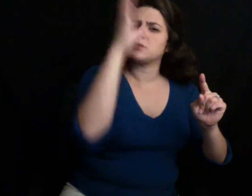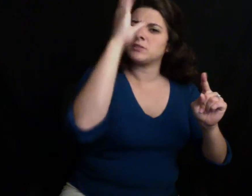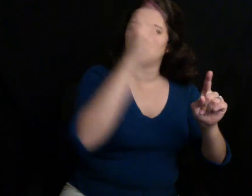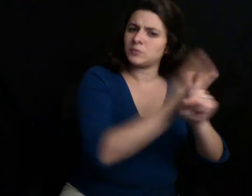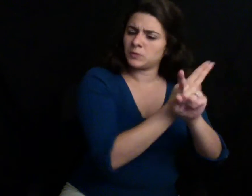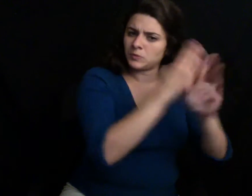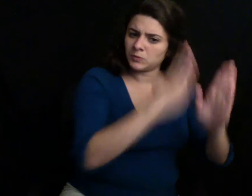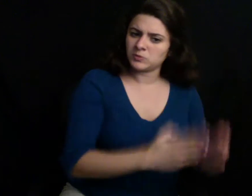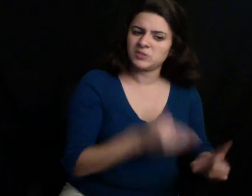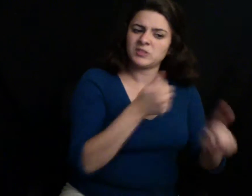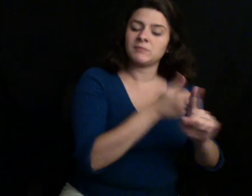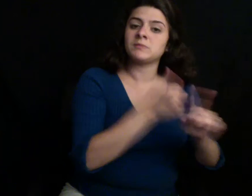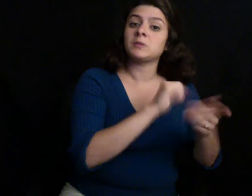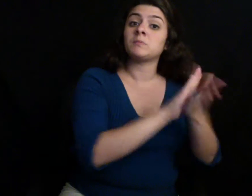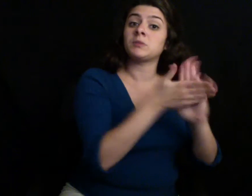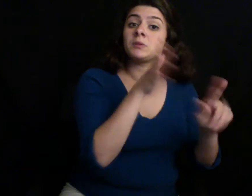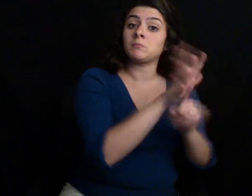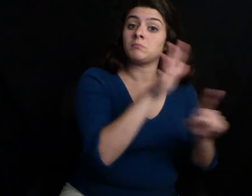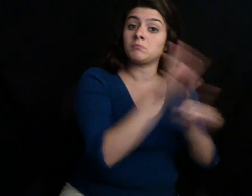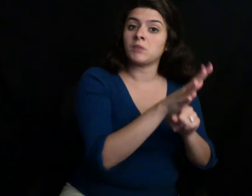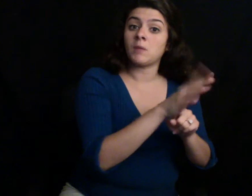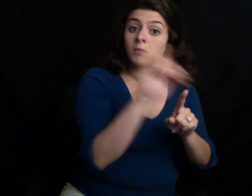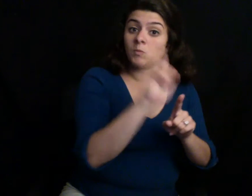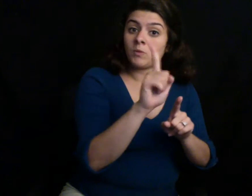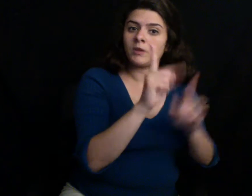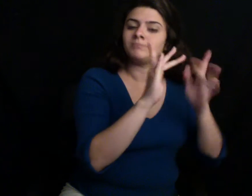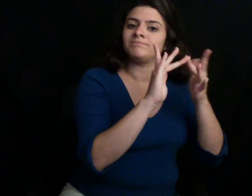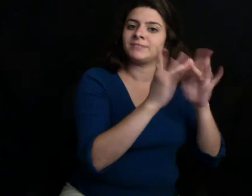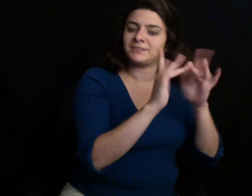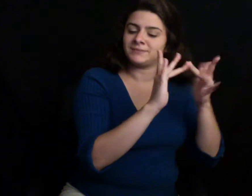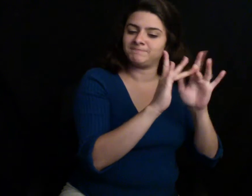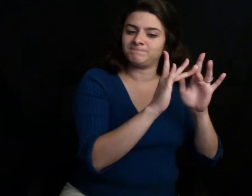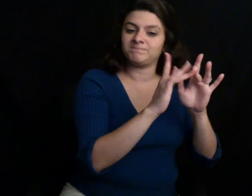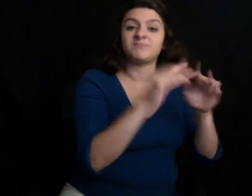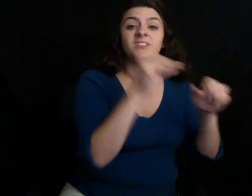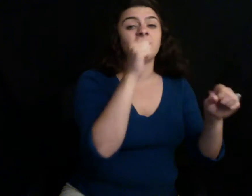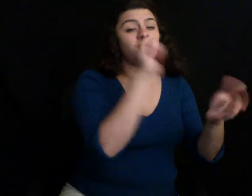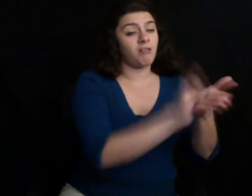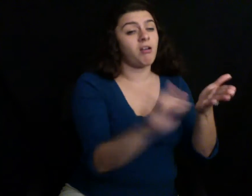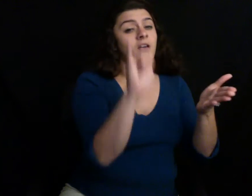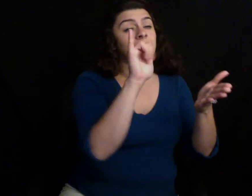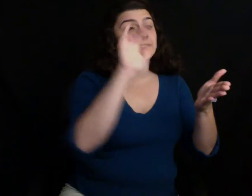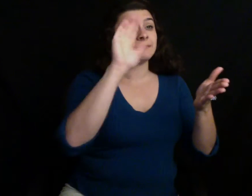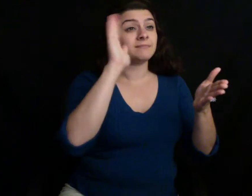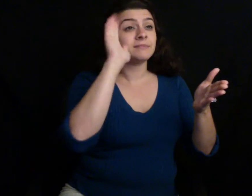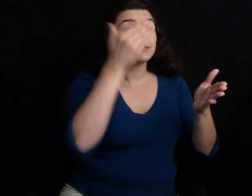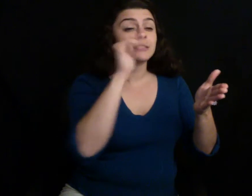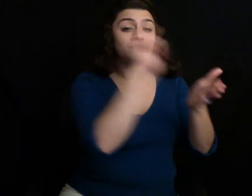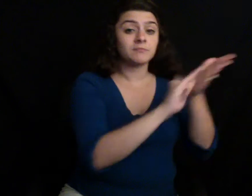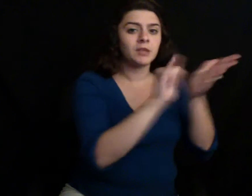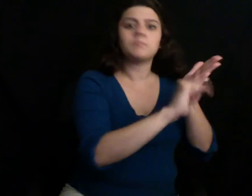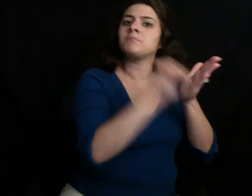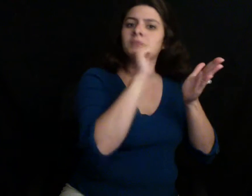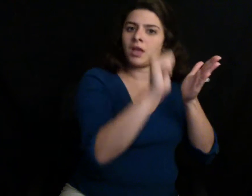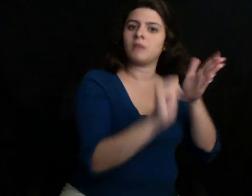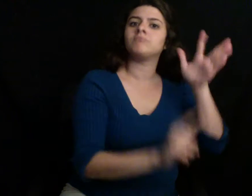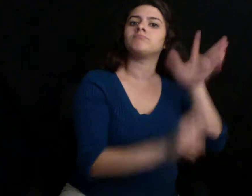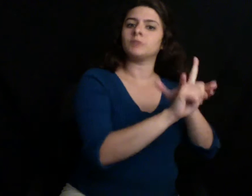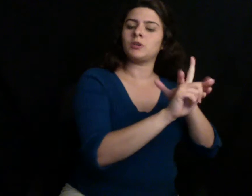on the internet against seemingly insurmountable odds. Last week, we heard from Smooth McGroove, who has a presence in many communities on Reddit. The